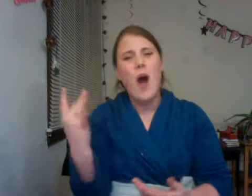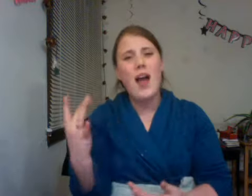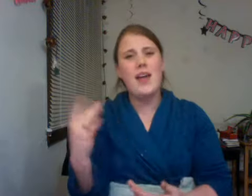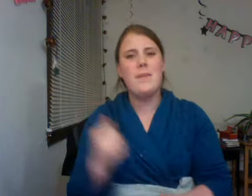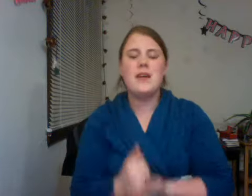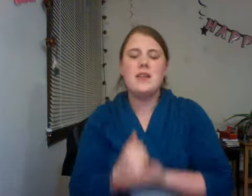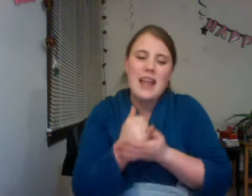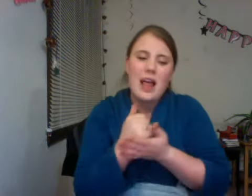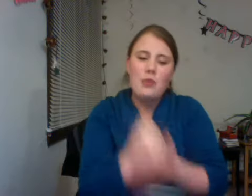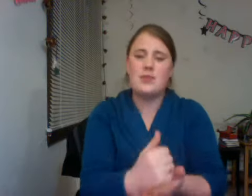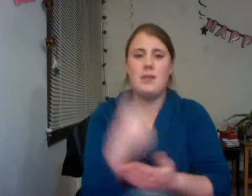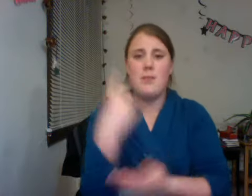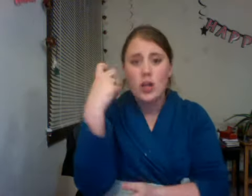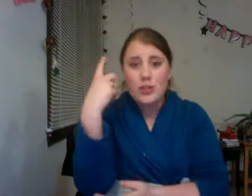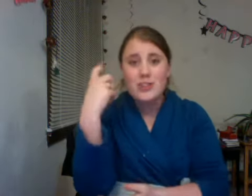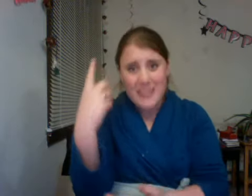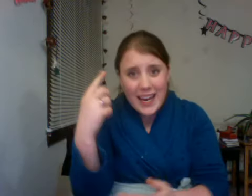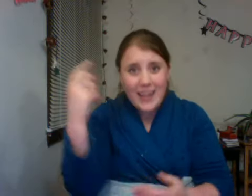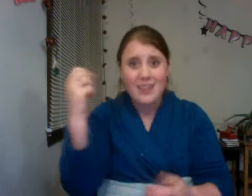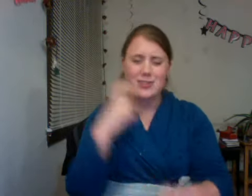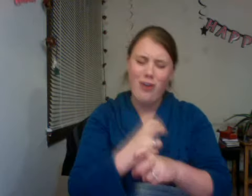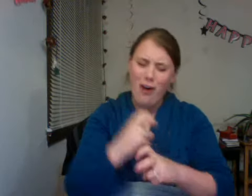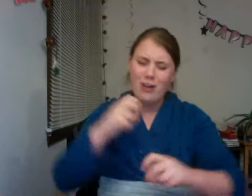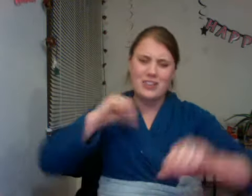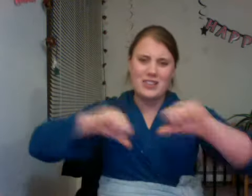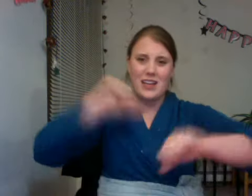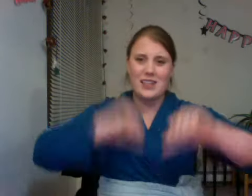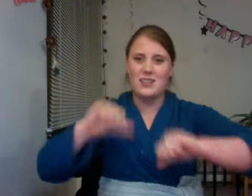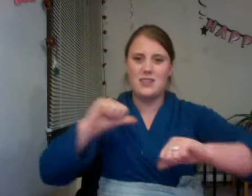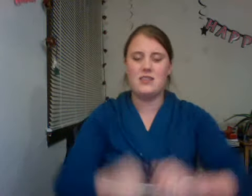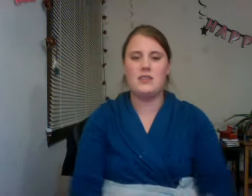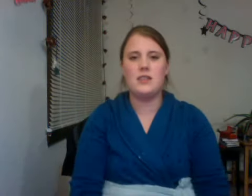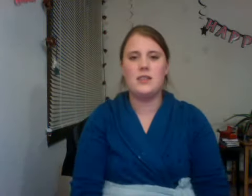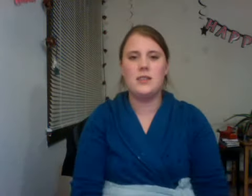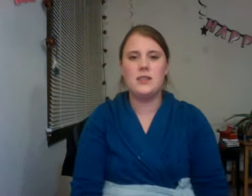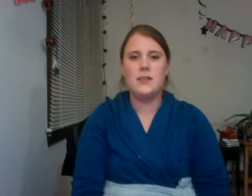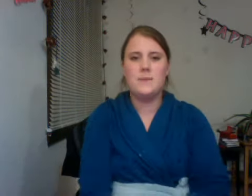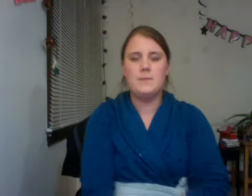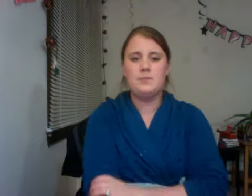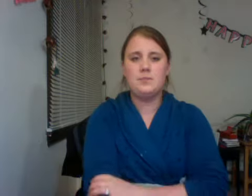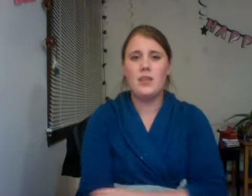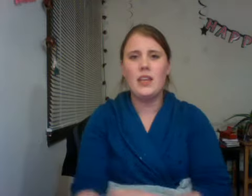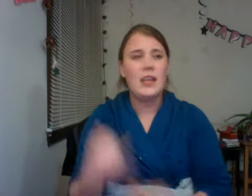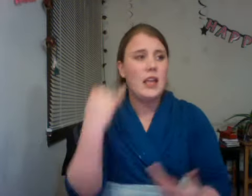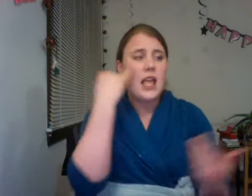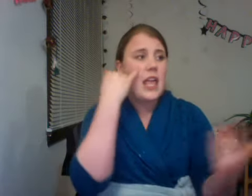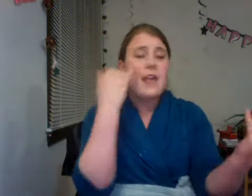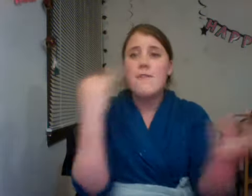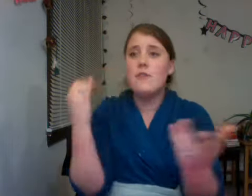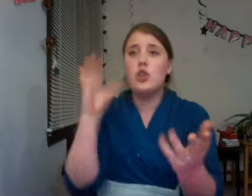so much work left to be done. And if you're involved with science in any way, I urge you to